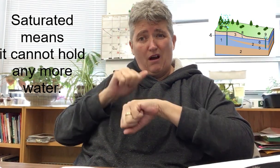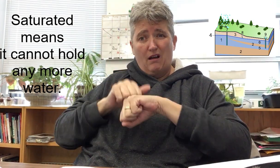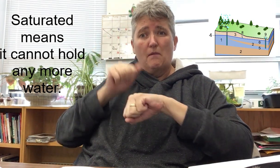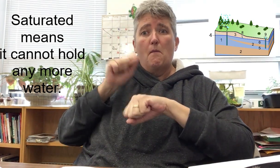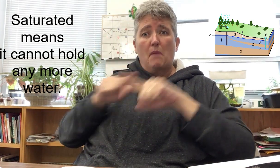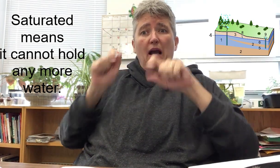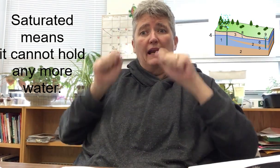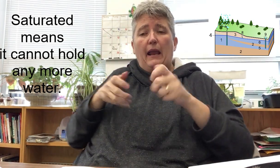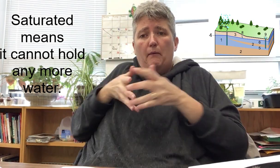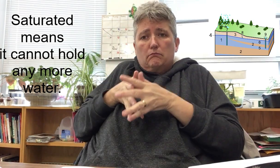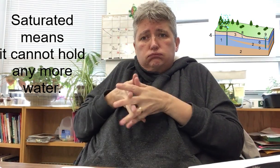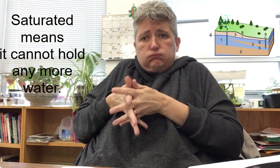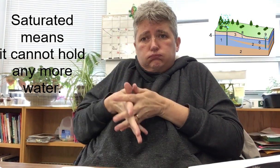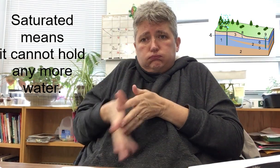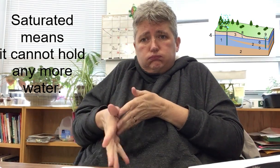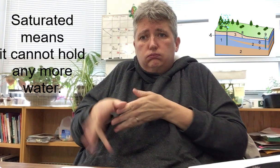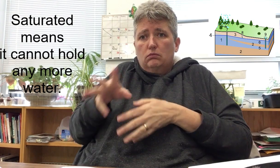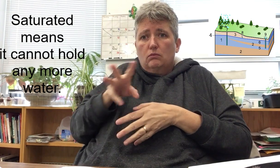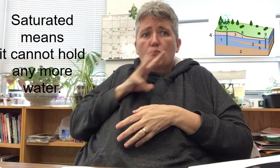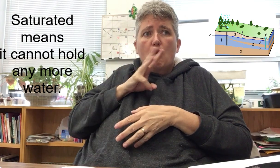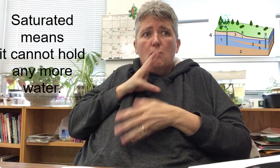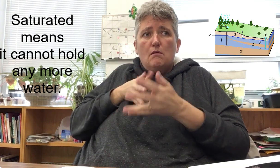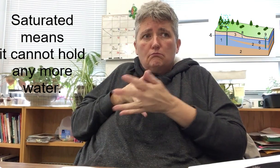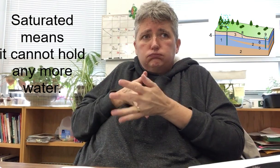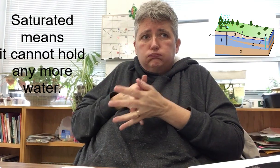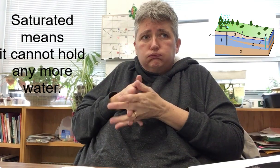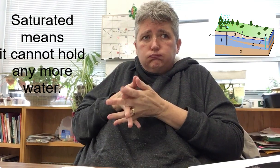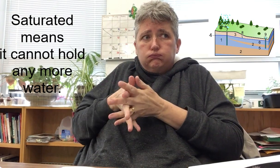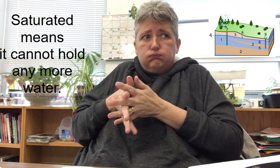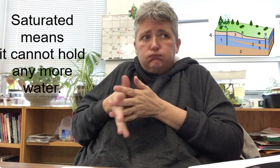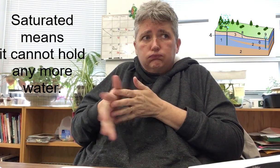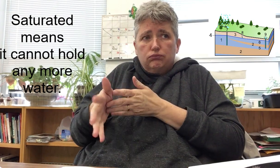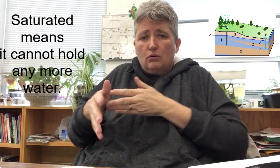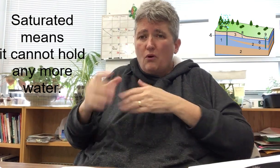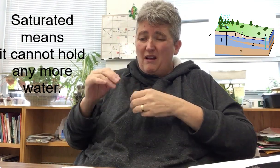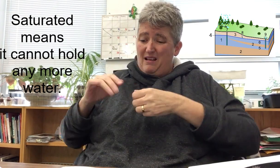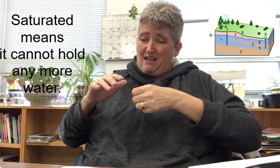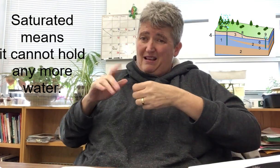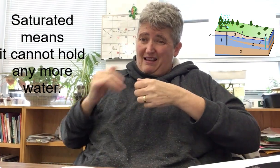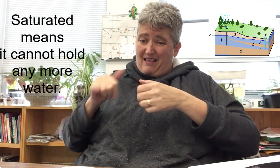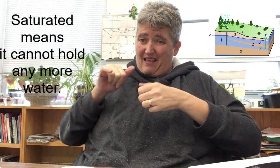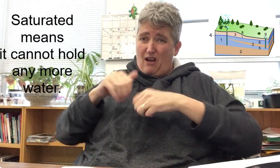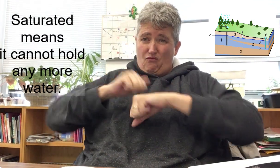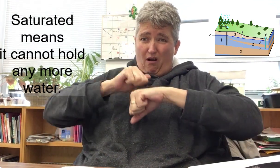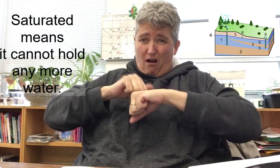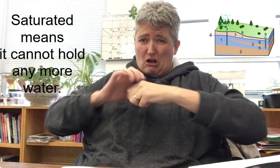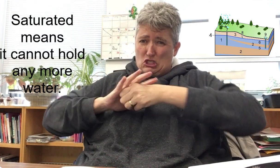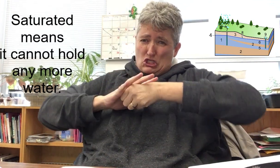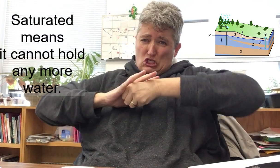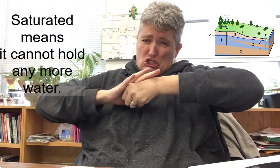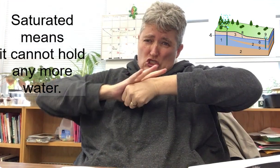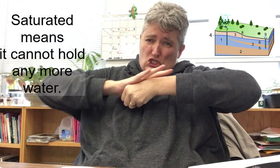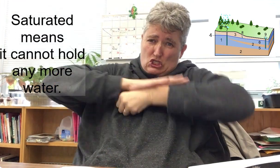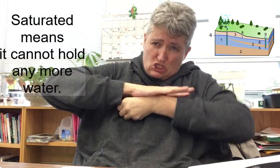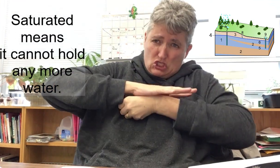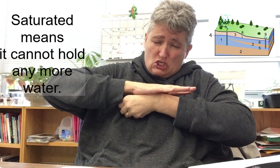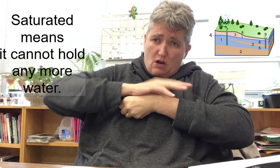go through, it can saturate the rock. But when that is completely full of water, it's called saturated. It can't hold any